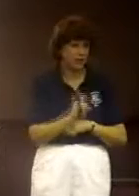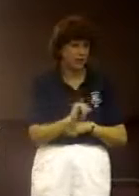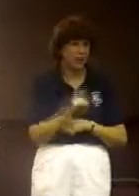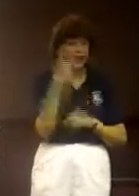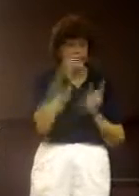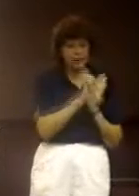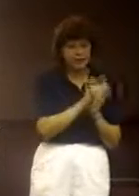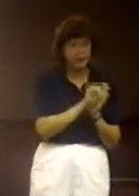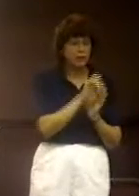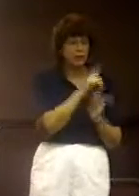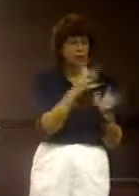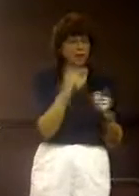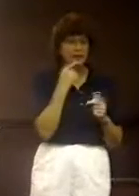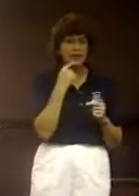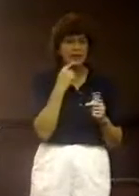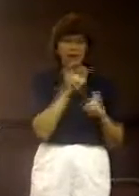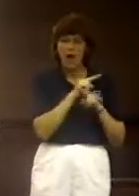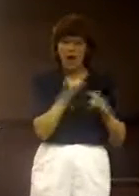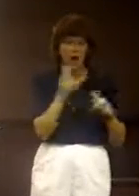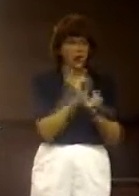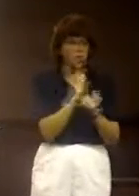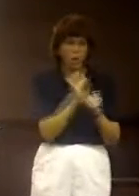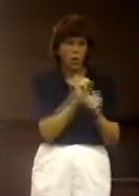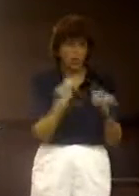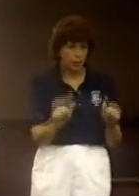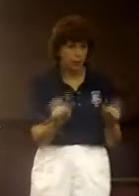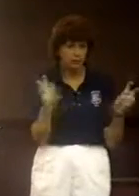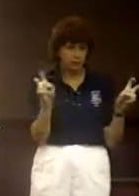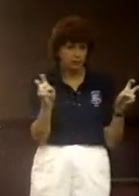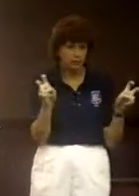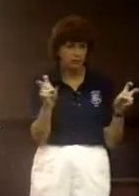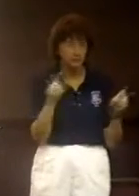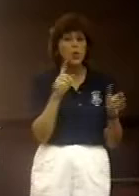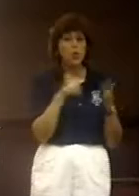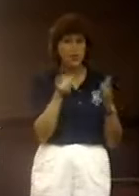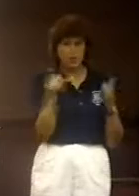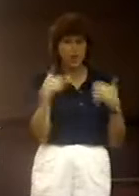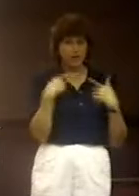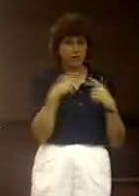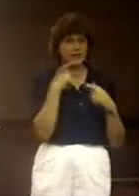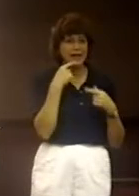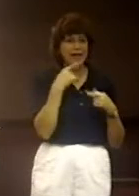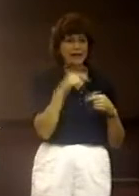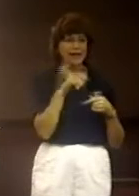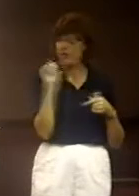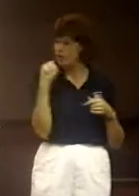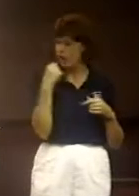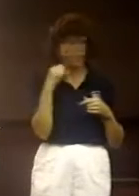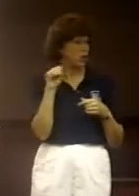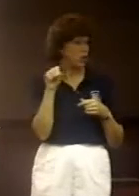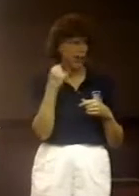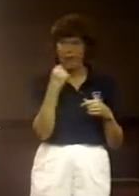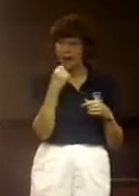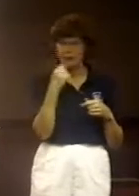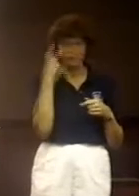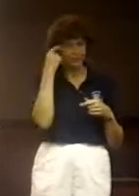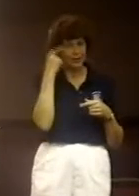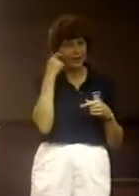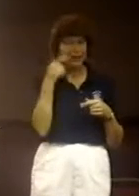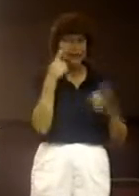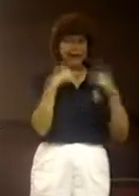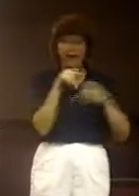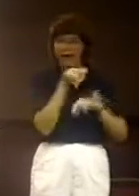example, if you want to say unworkable, what you have to say is you have to shake your head, sign